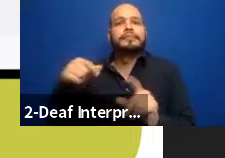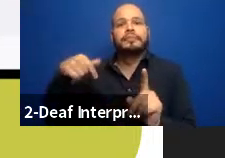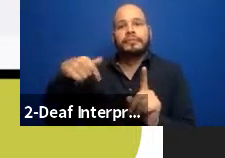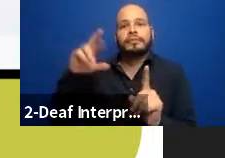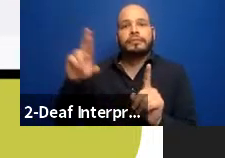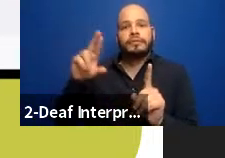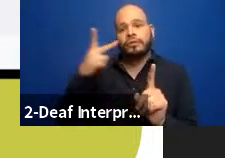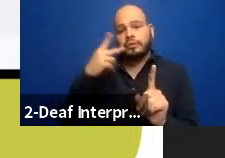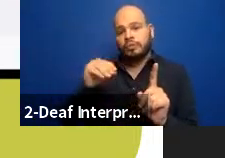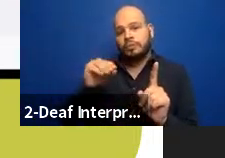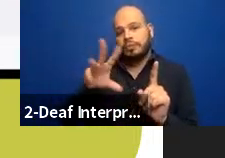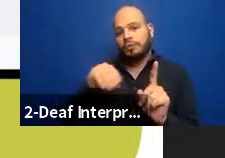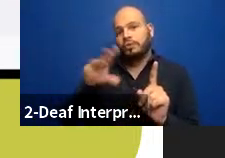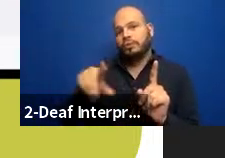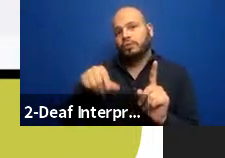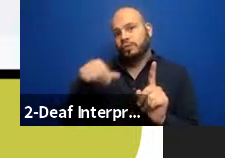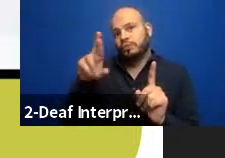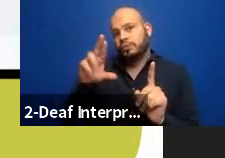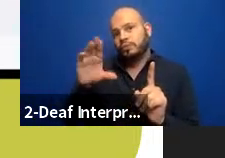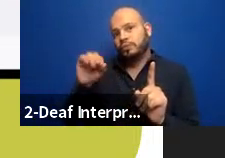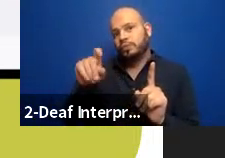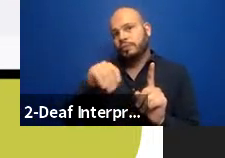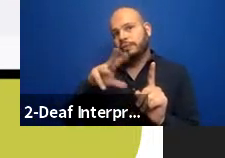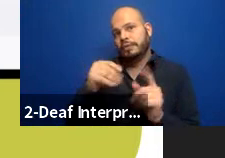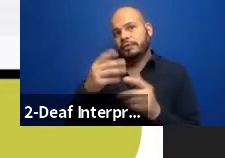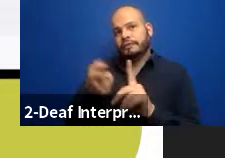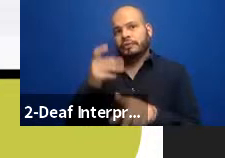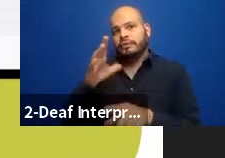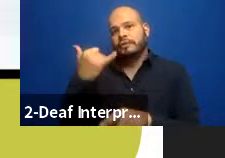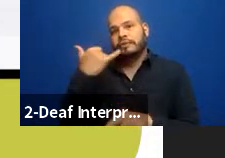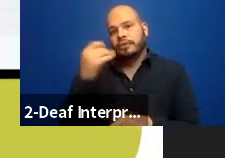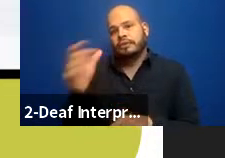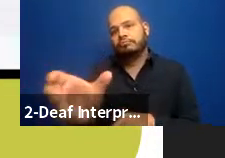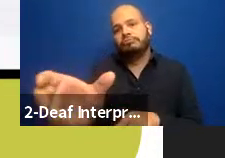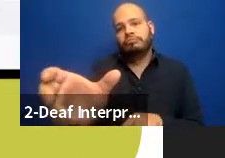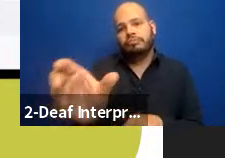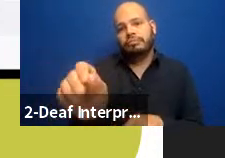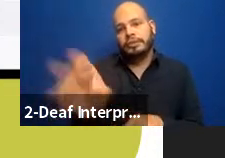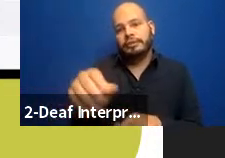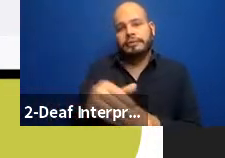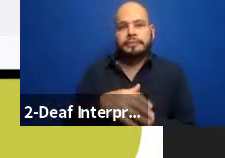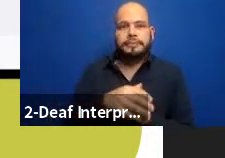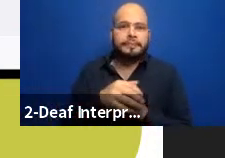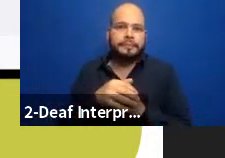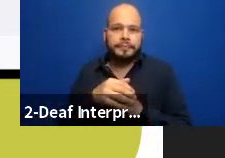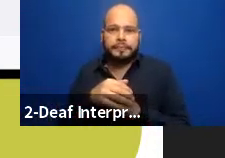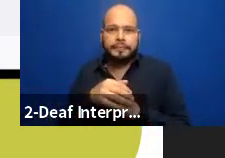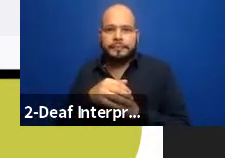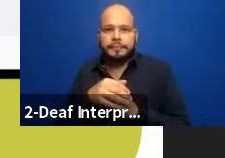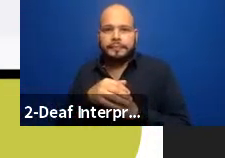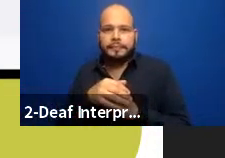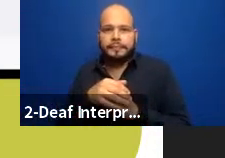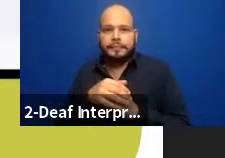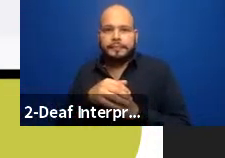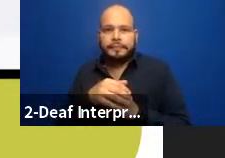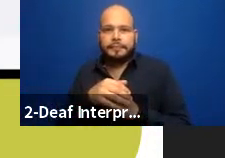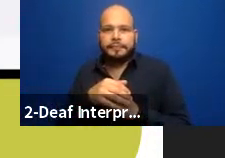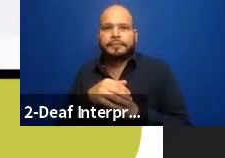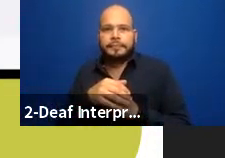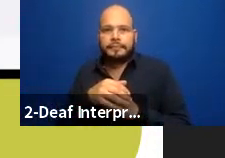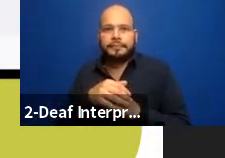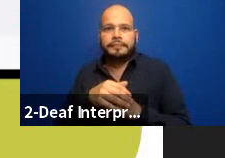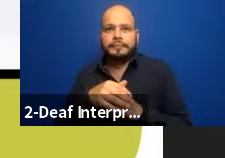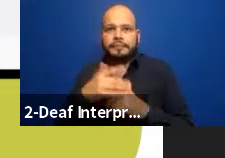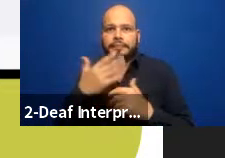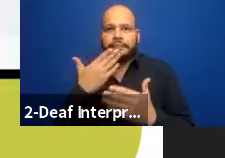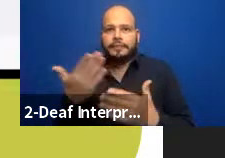So today we are gathering to celebrate the release of Lessons in Liberation, a multimedia toolkit that